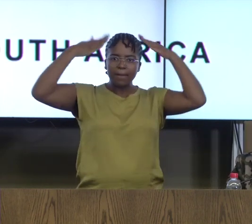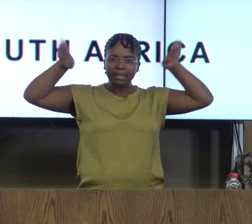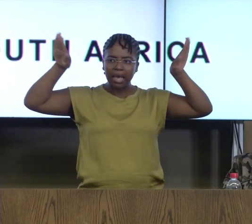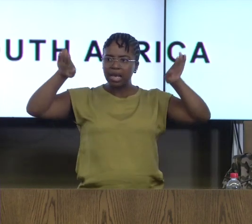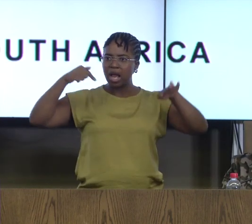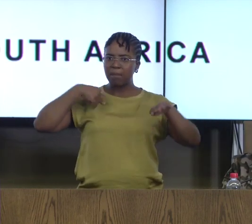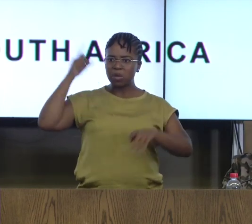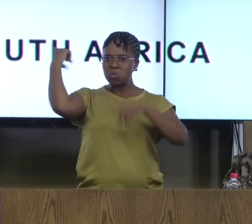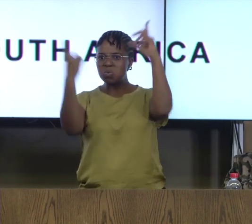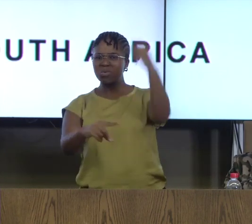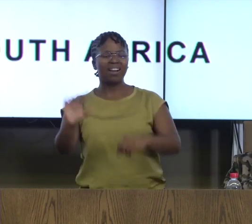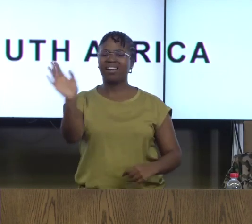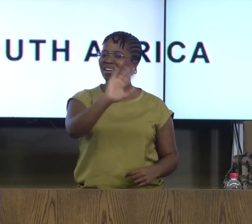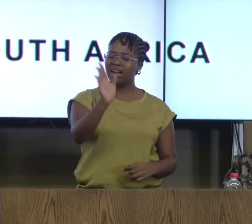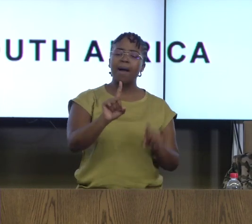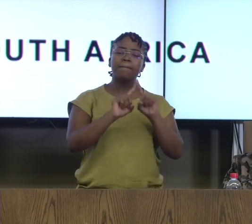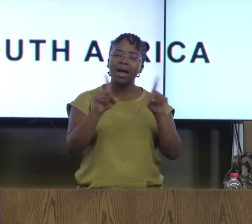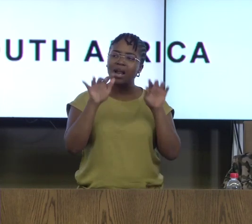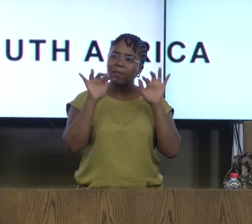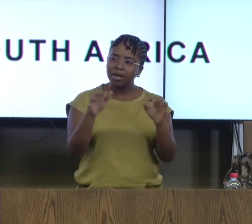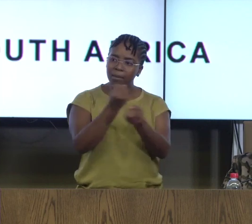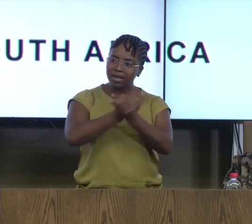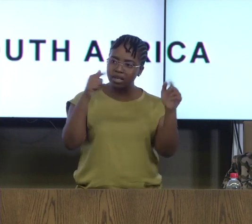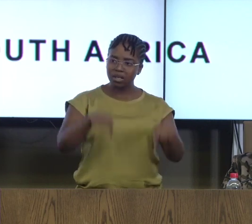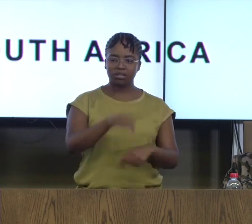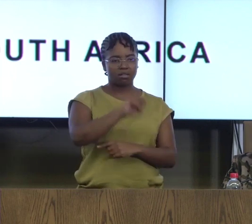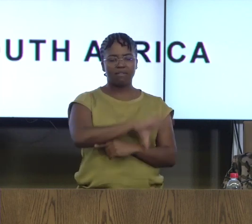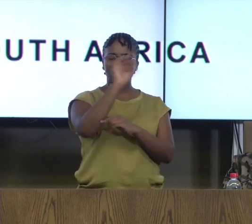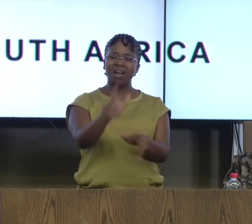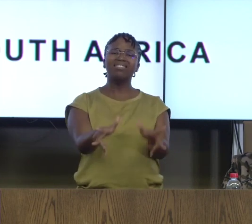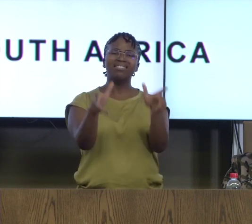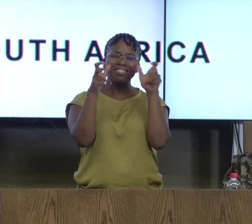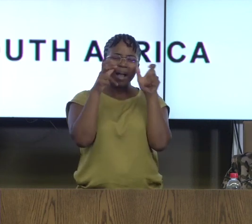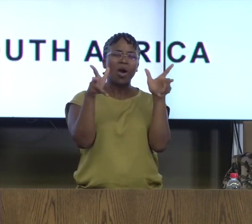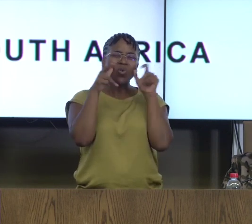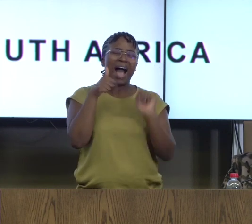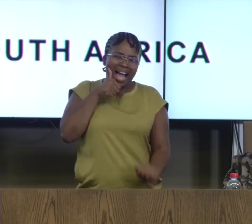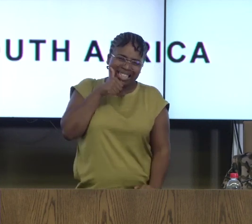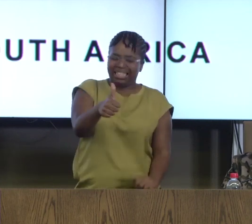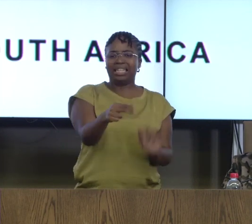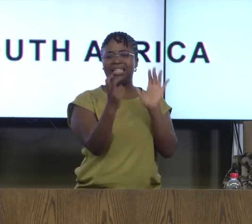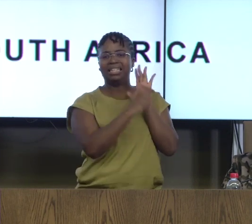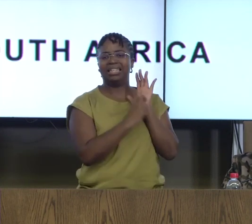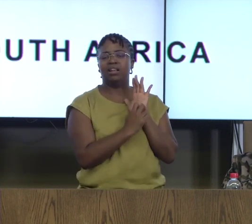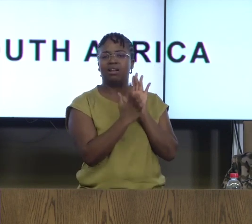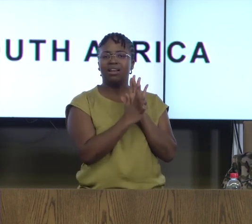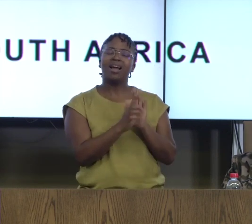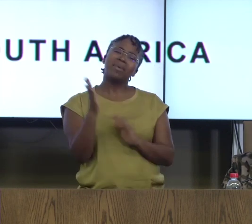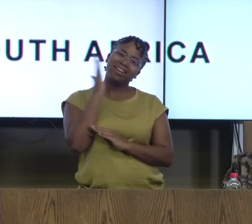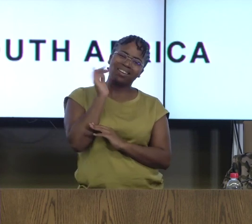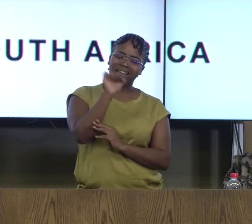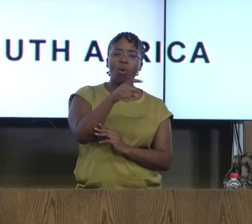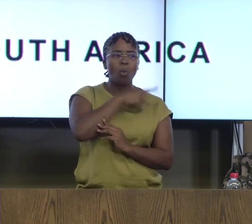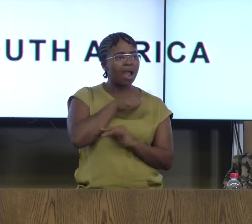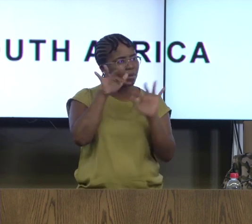uMinister abagijimise, but abaningi abantu base South Africa bawutlisisa hantle hore bua ka eng. Libone